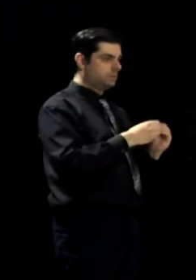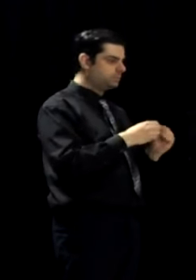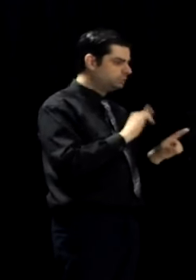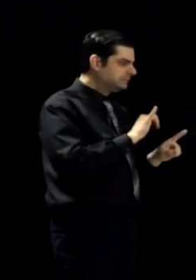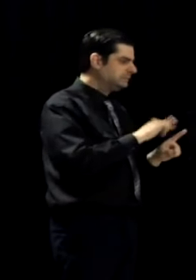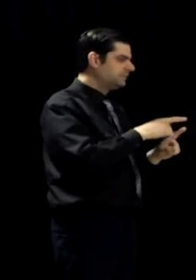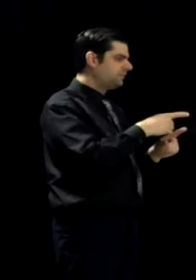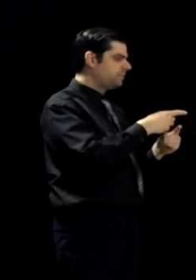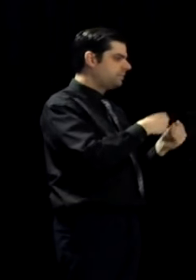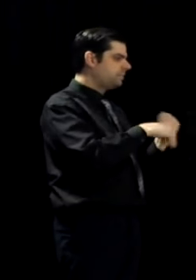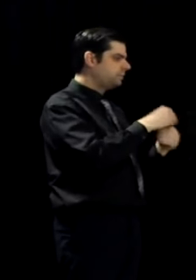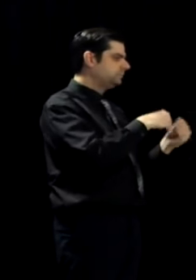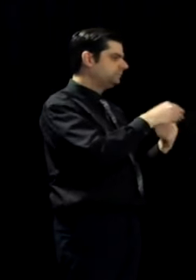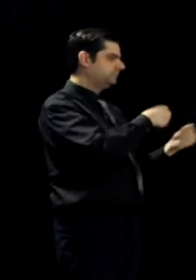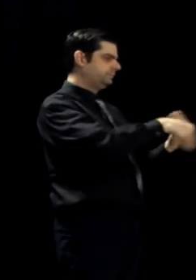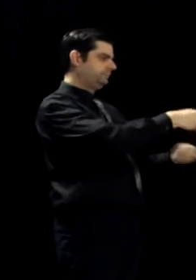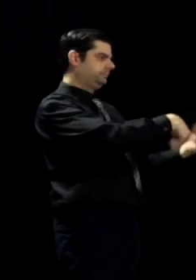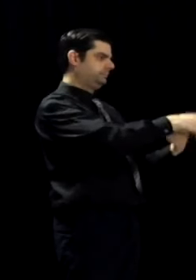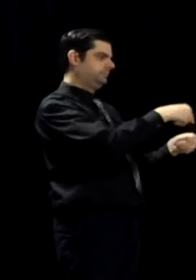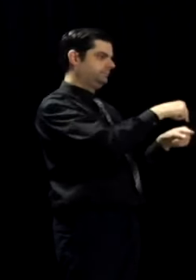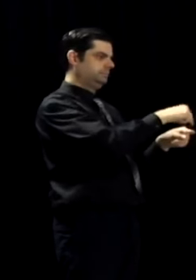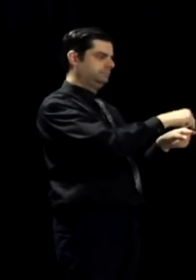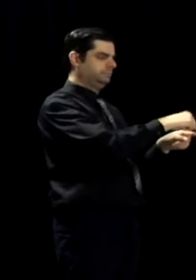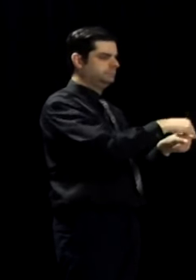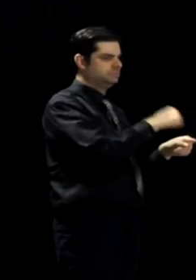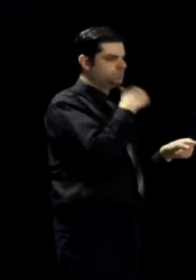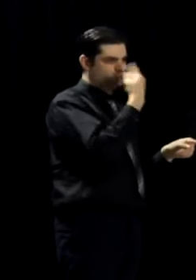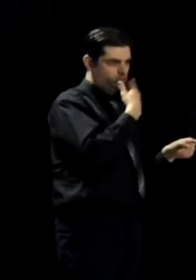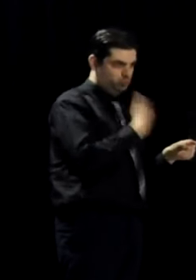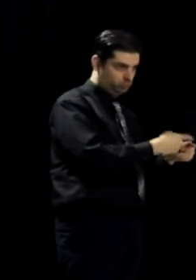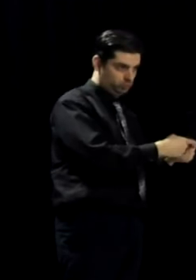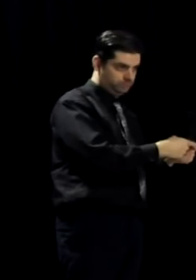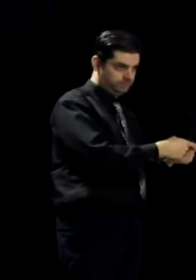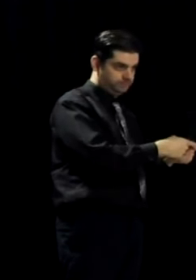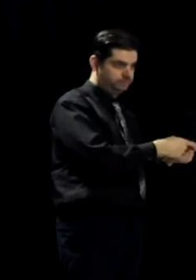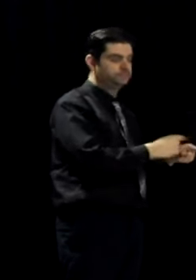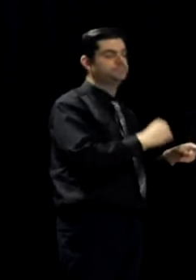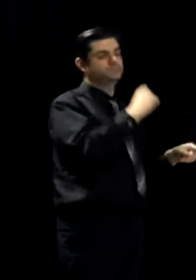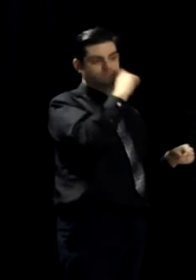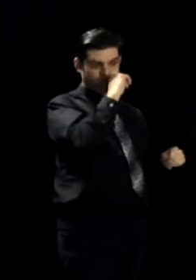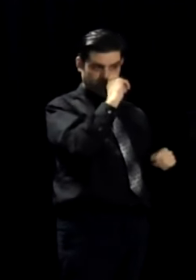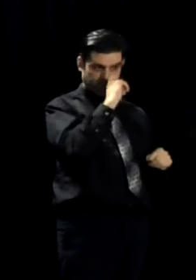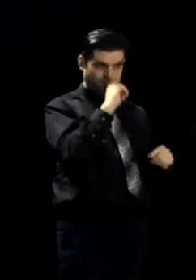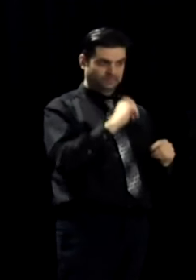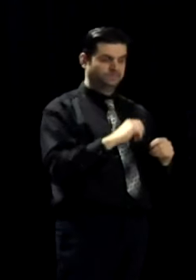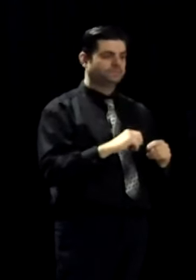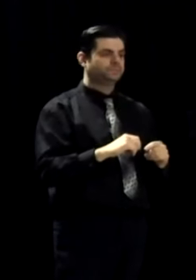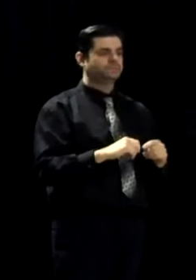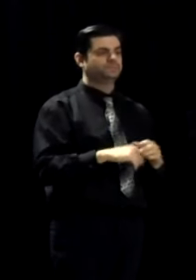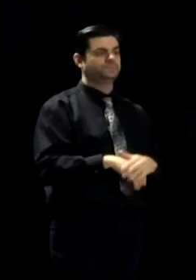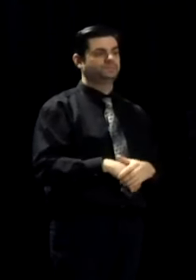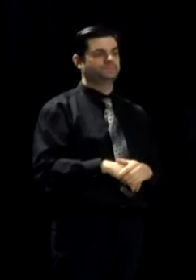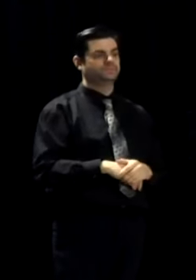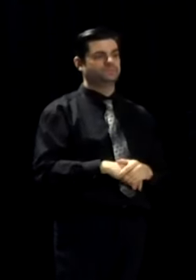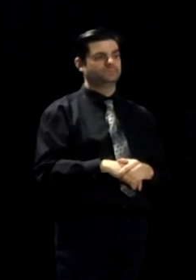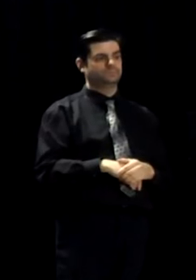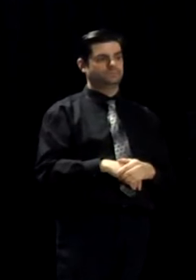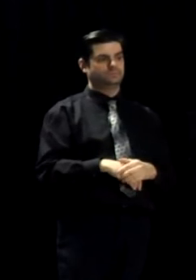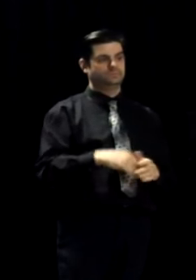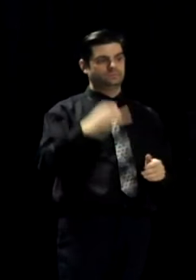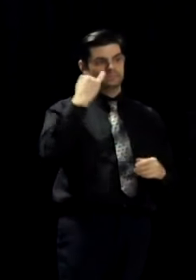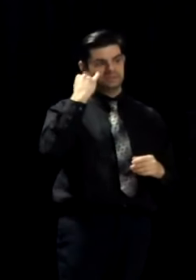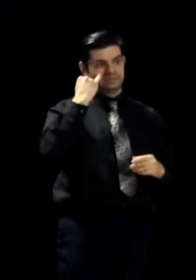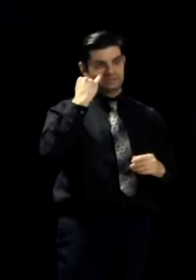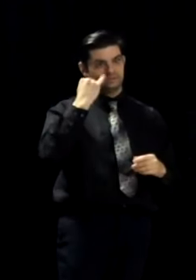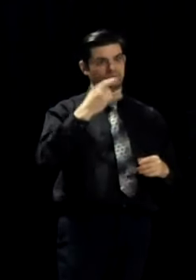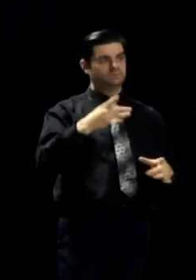percentage-wise, they're still at 10%, right? But what we're seeing is some of these, if you get COVID, you're in a house, you got 4